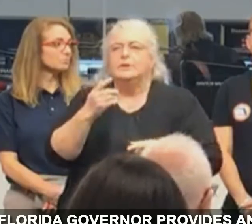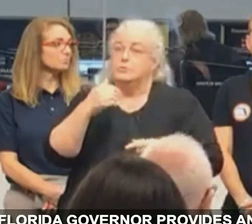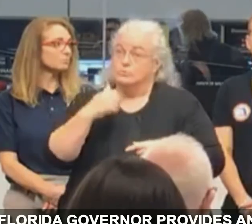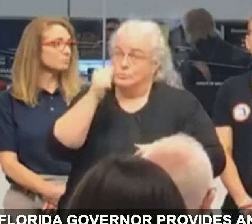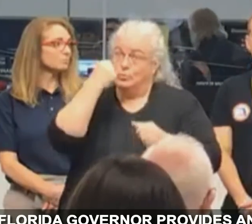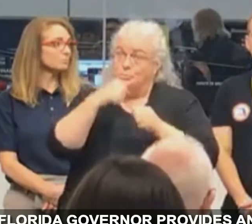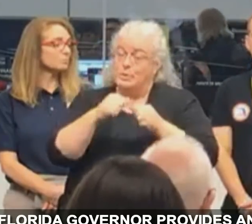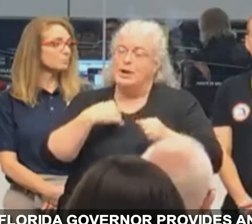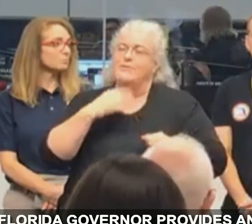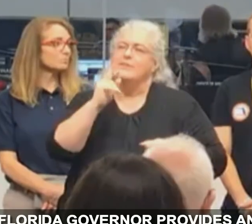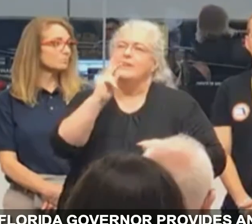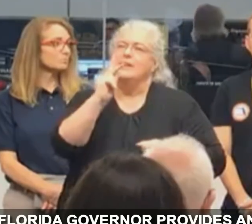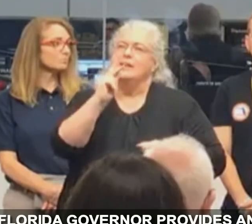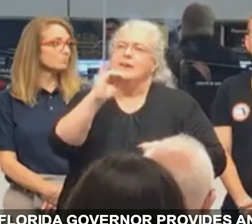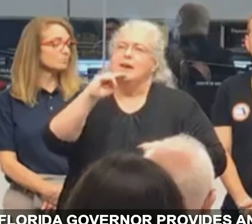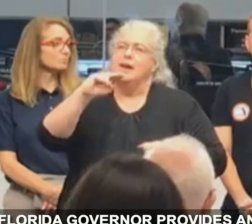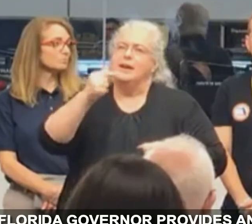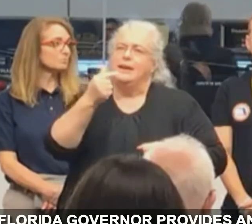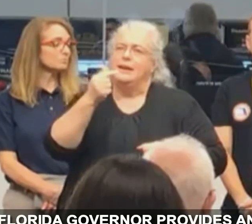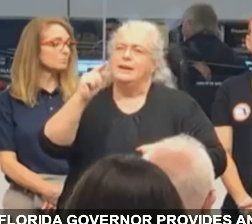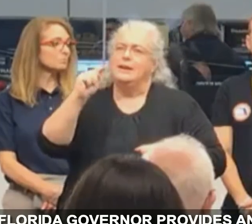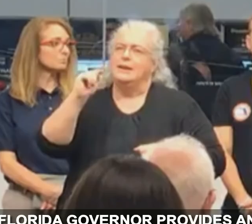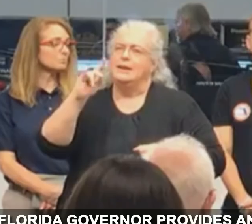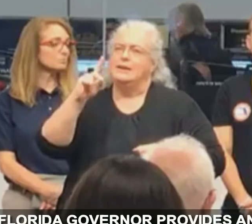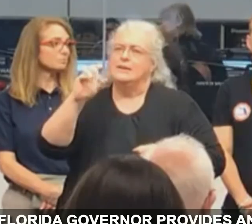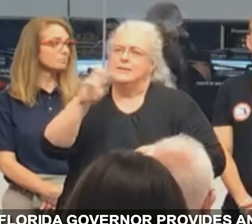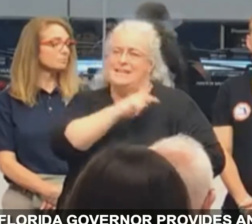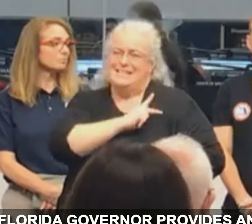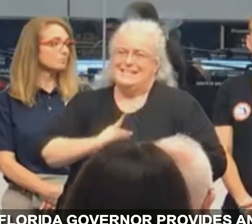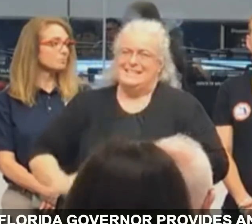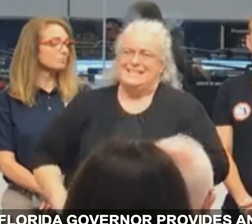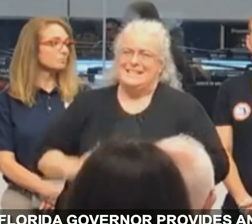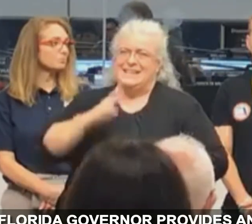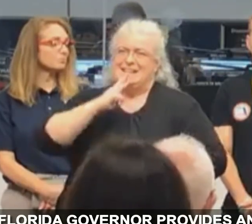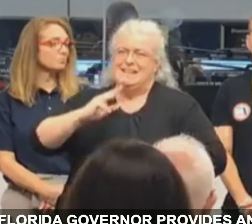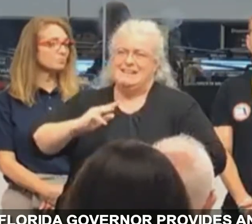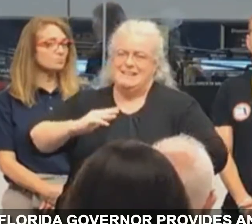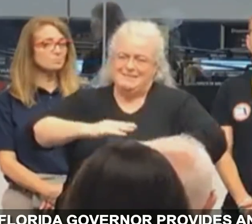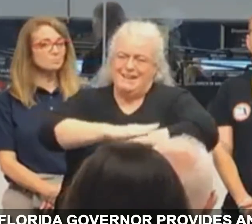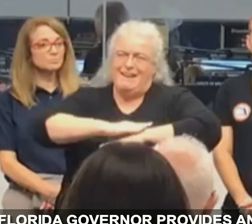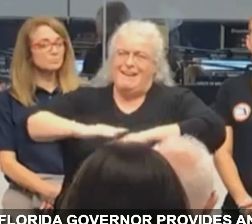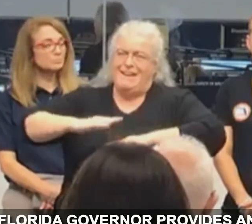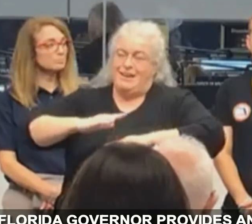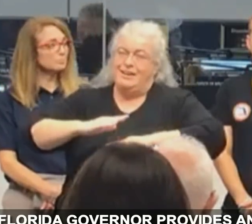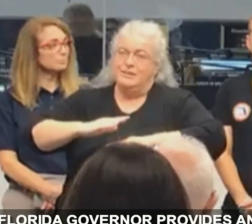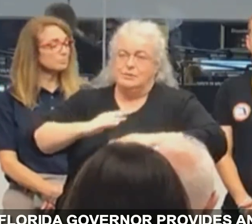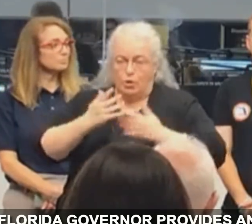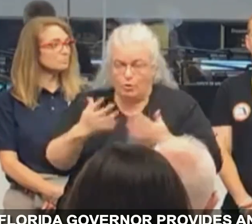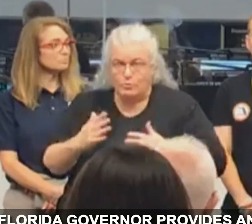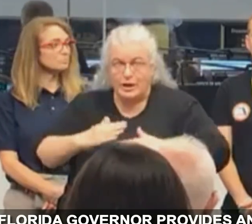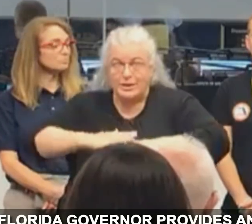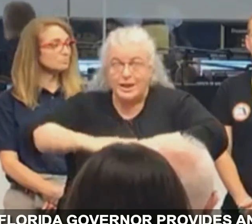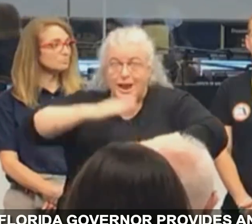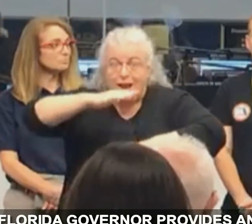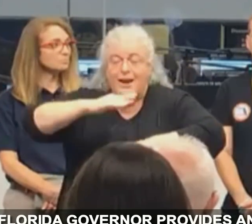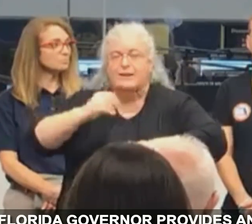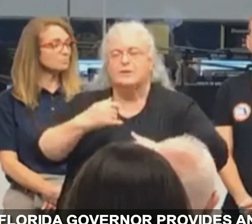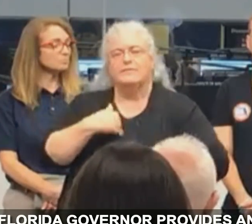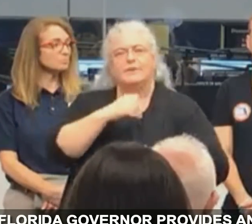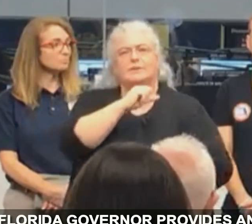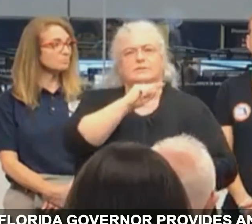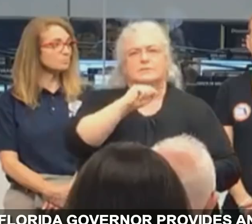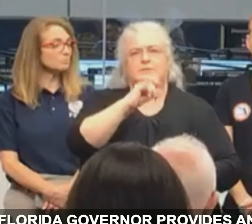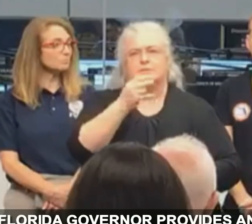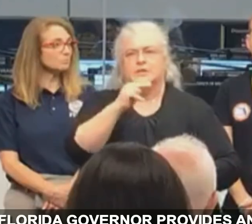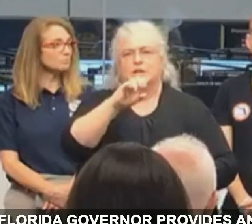that are already. I mean, some of these docks, the water's already up to their docks, and then you have things like the St. Johns River, where if